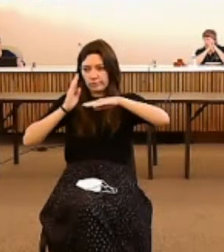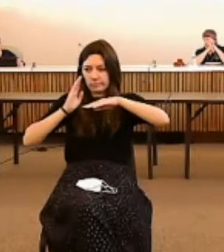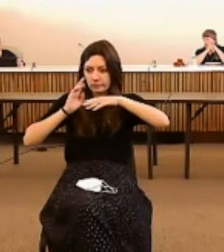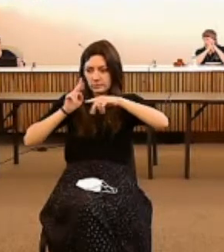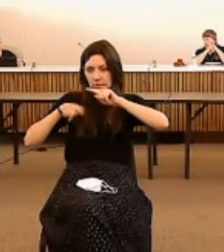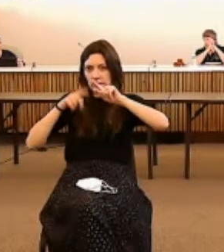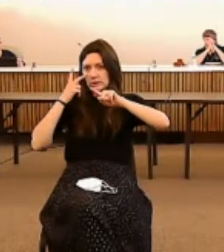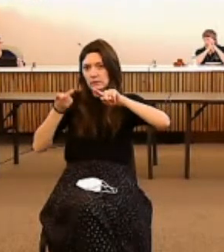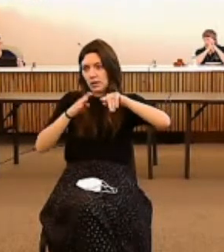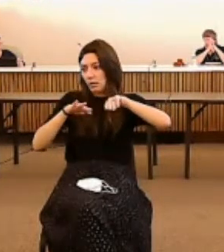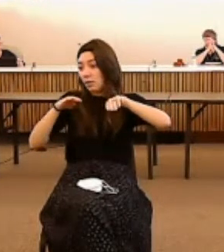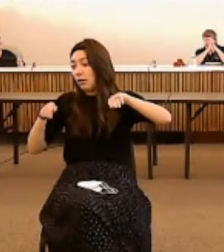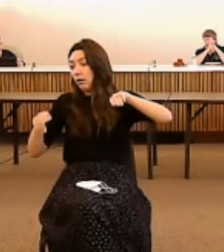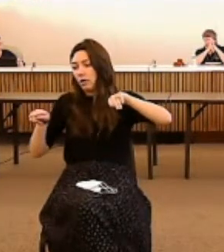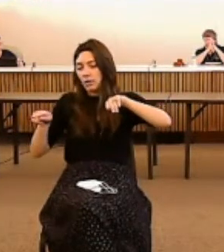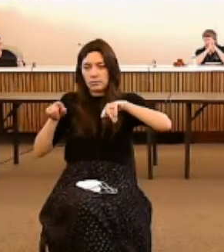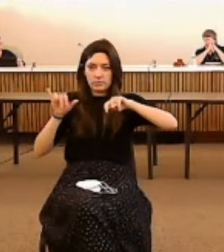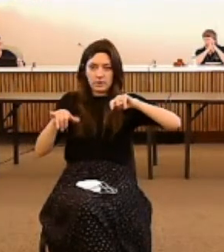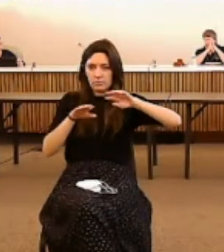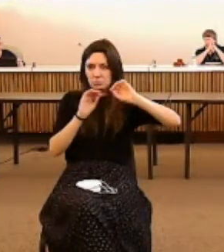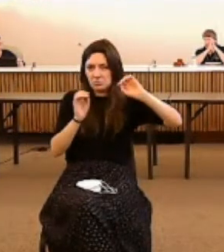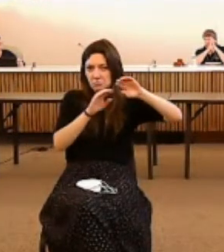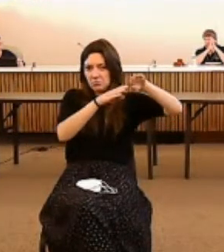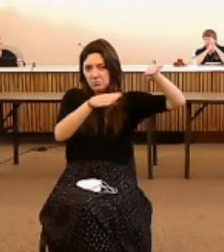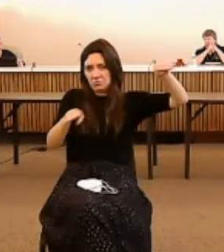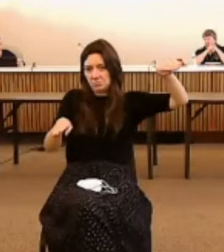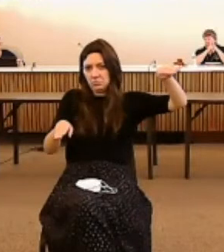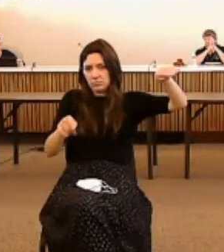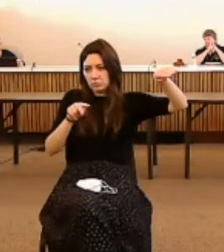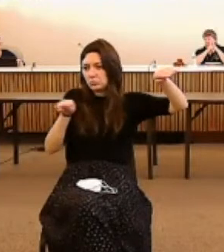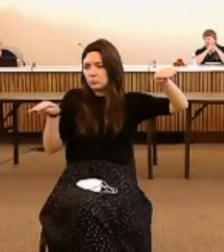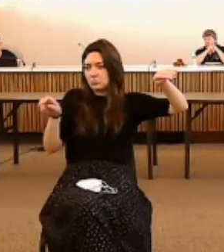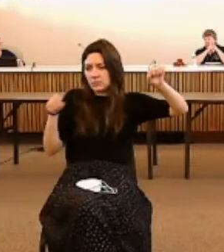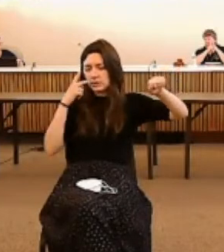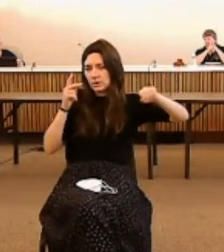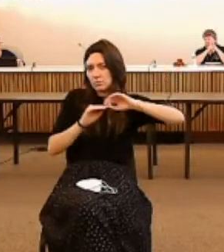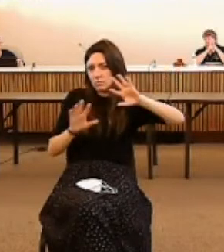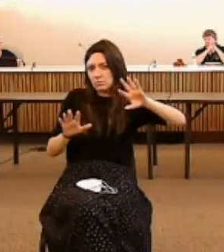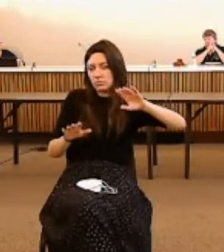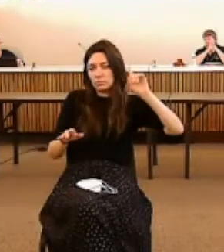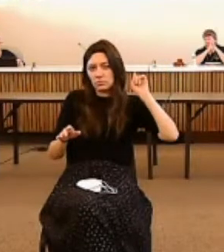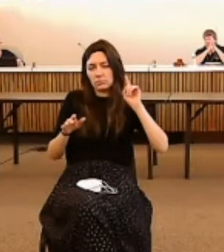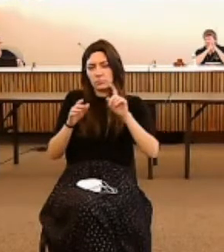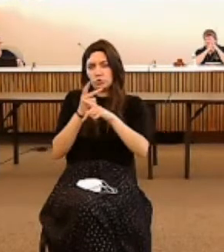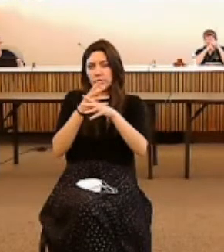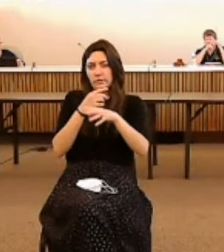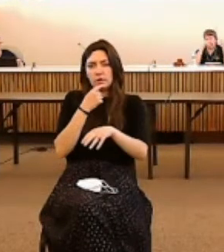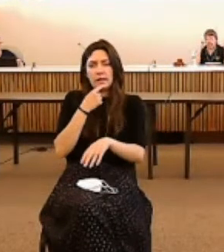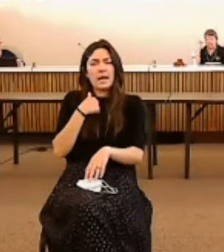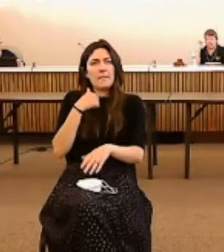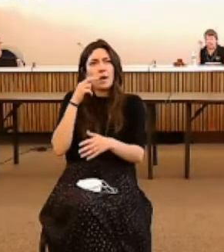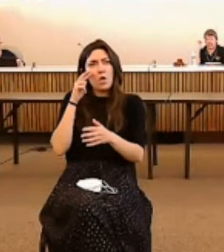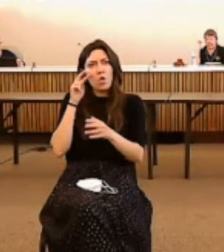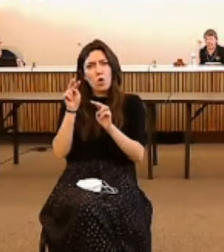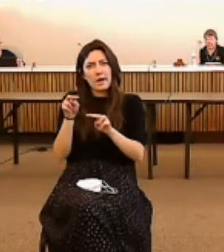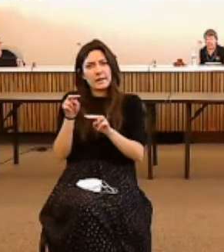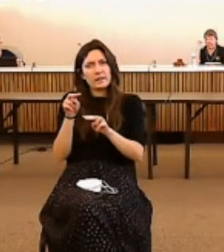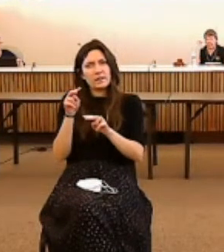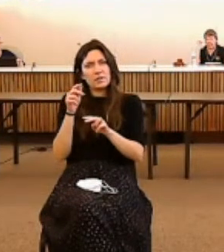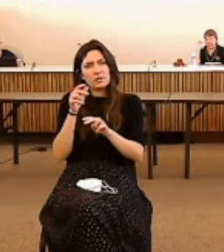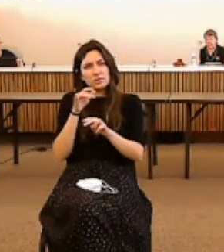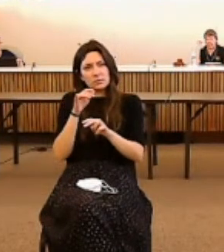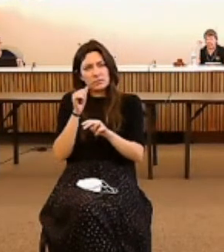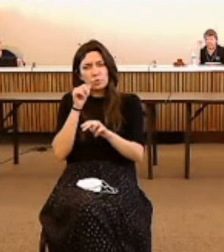curve to it. But I don't remember. I was paying attention to the other day, and I seem to remember that you actually had good sight lines in